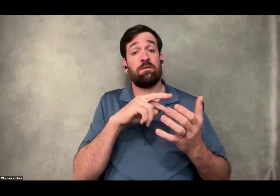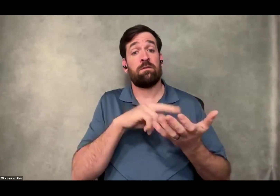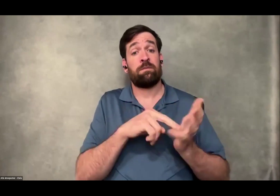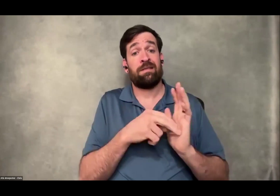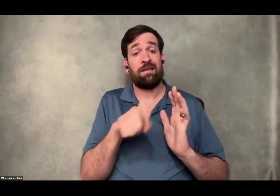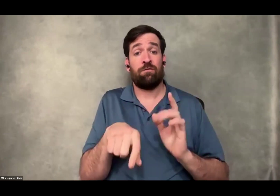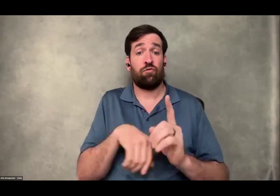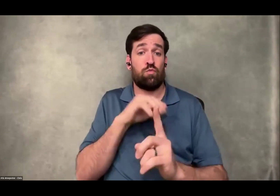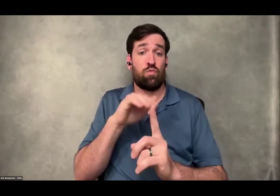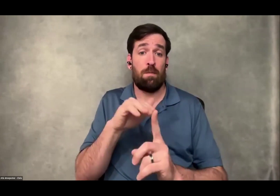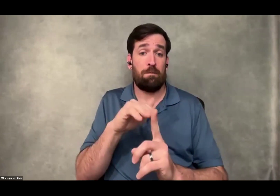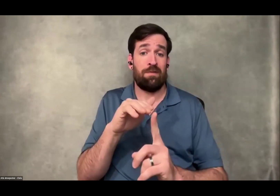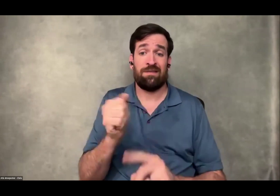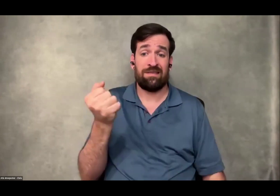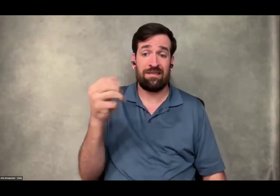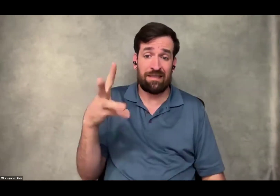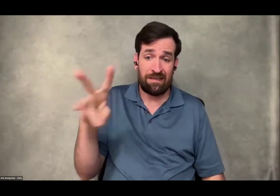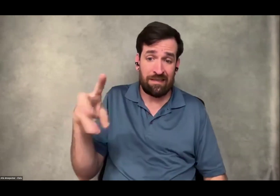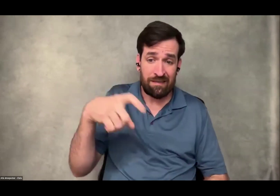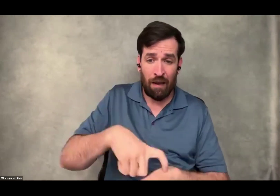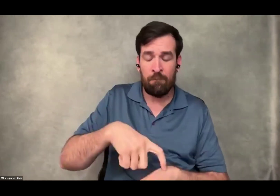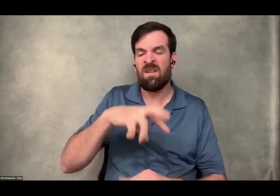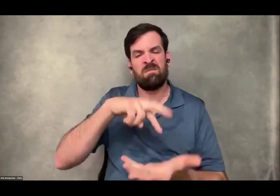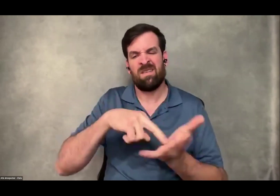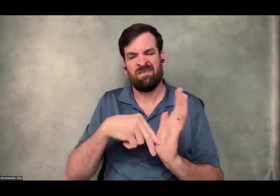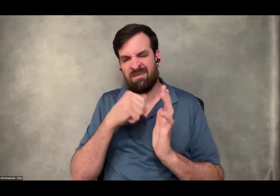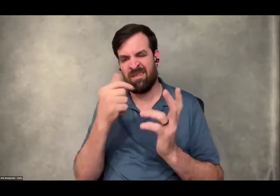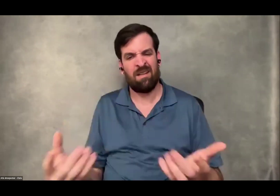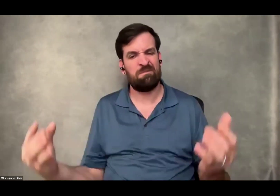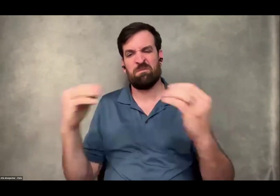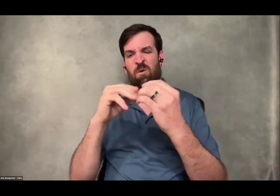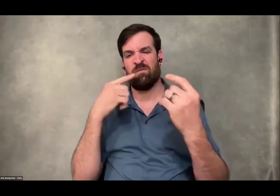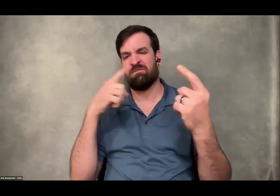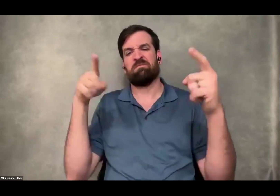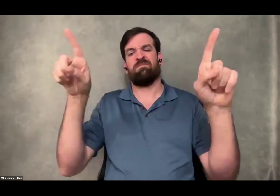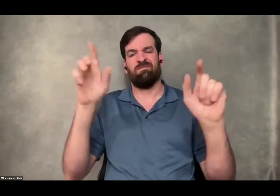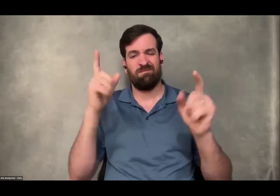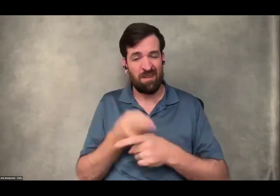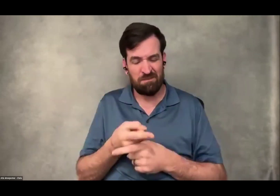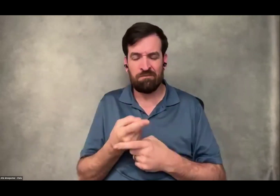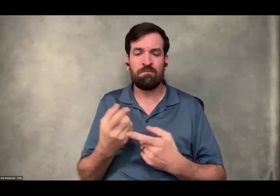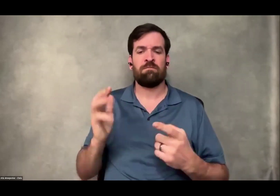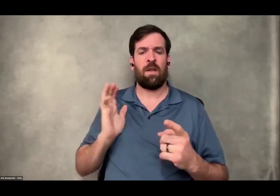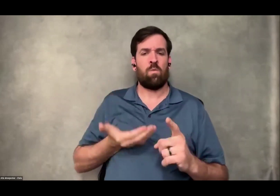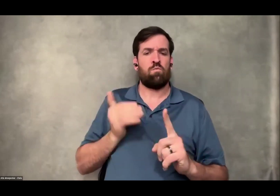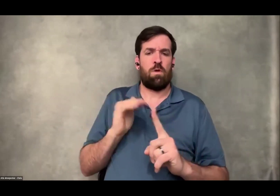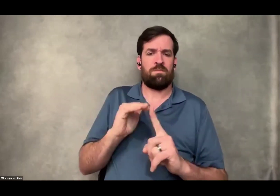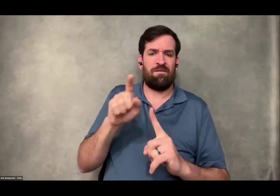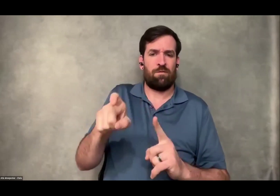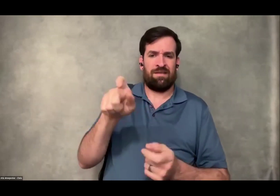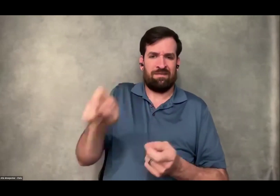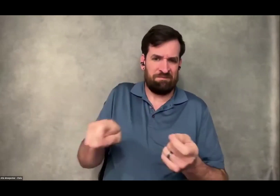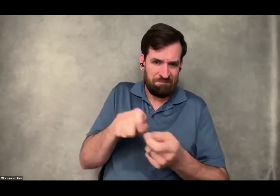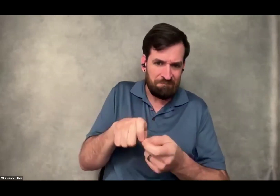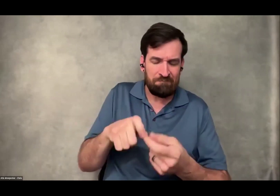it 16 times, well, then we're not really increasing productivity, right? So we want to be smart with our prompts. We want to give it a